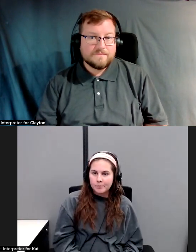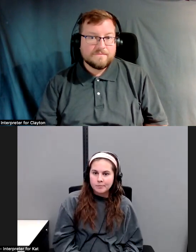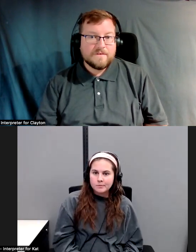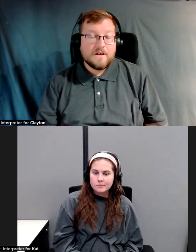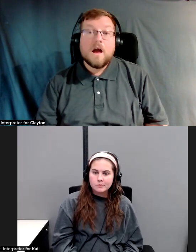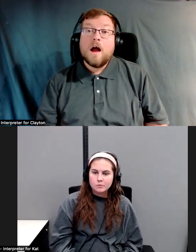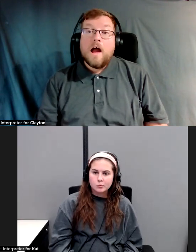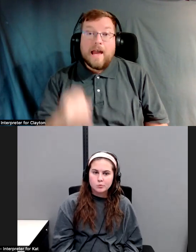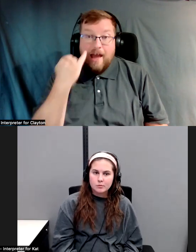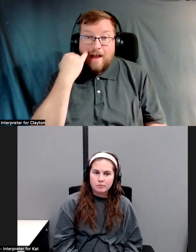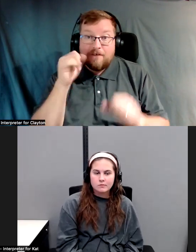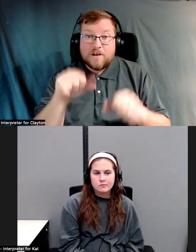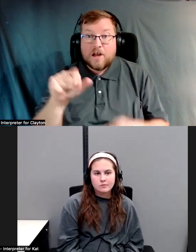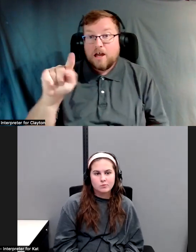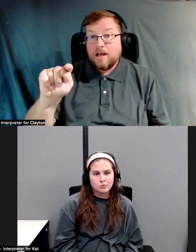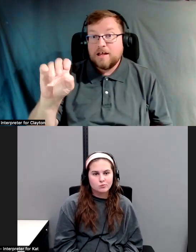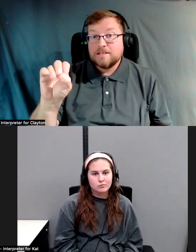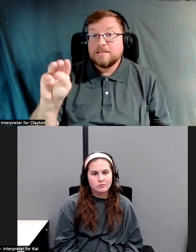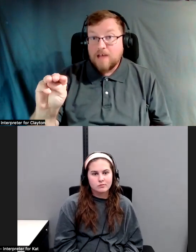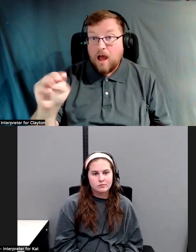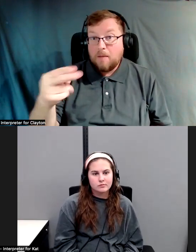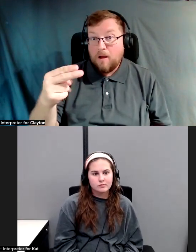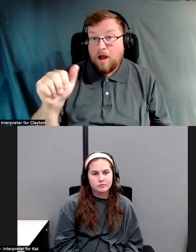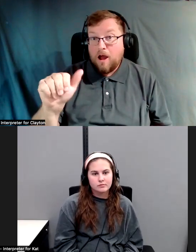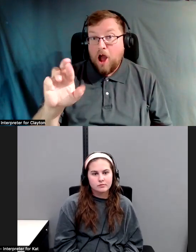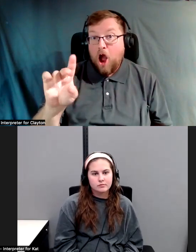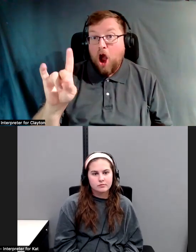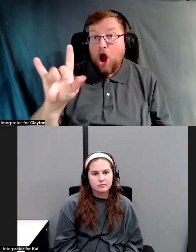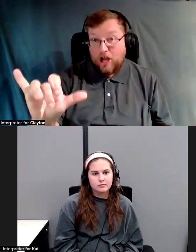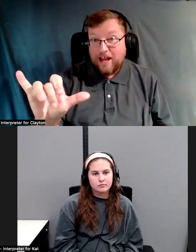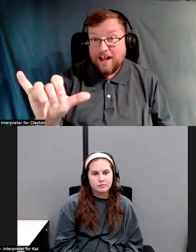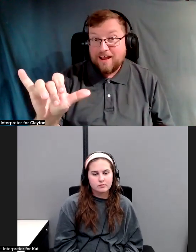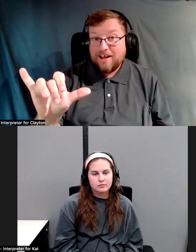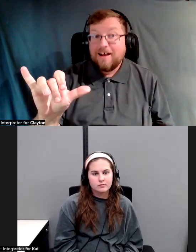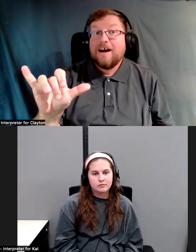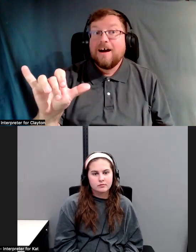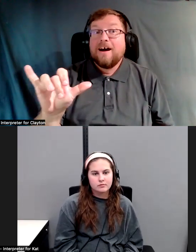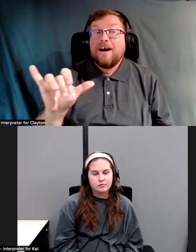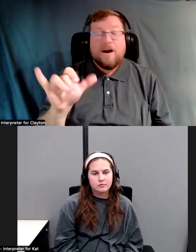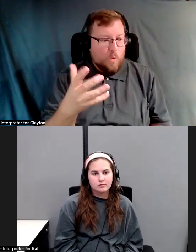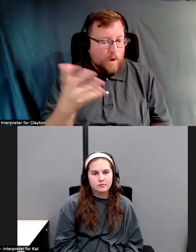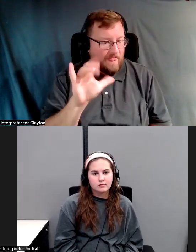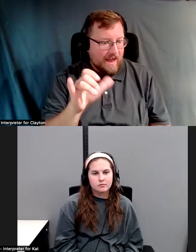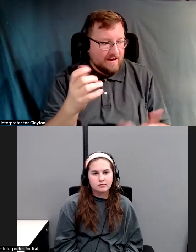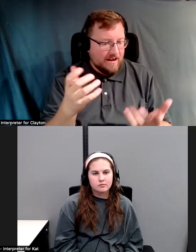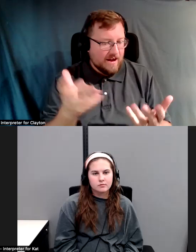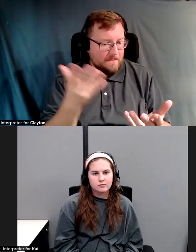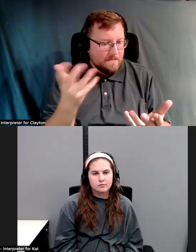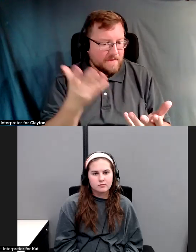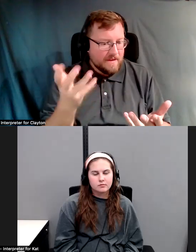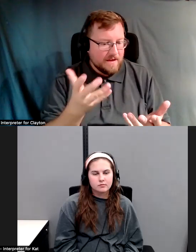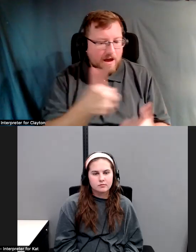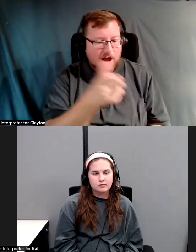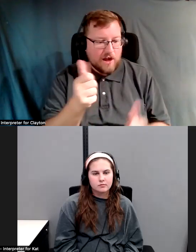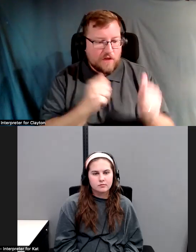I mean, if I could work with Tom Hardy, I know that he's, I think, what is it? It's another actor he